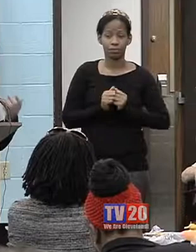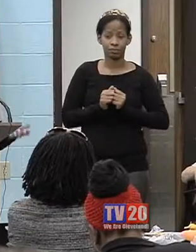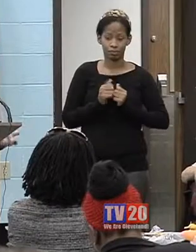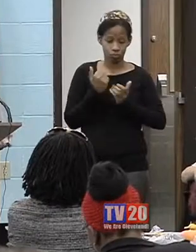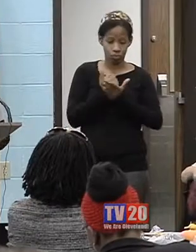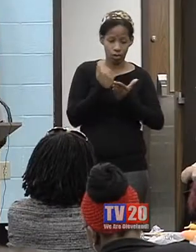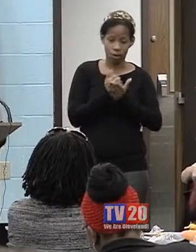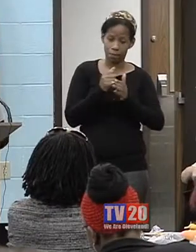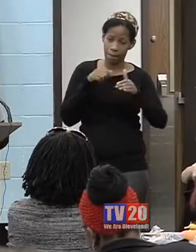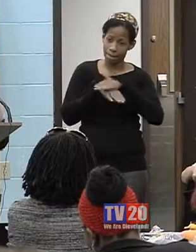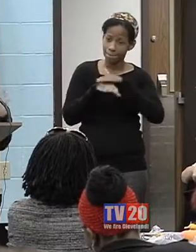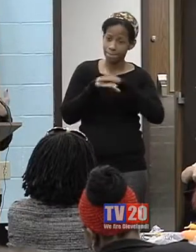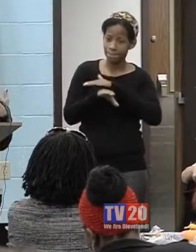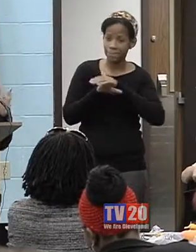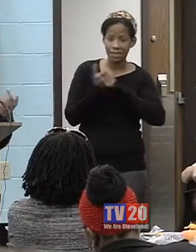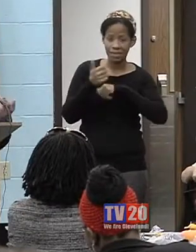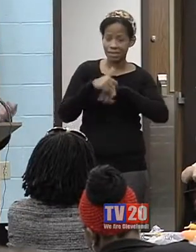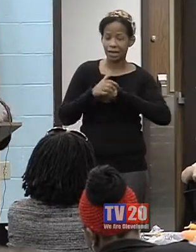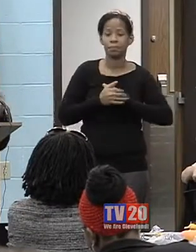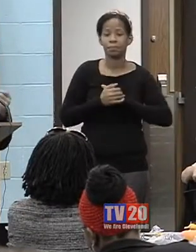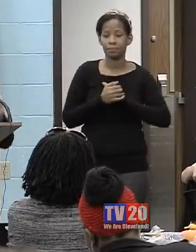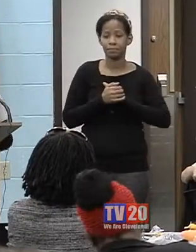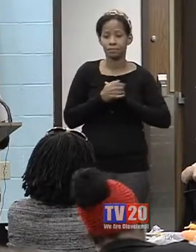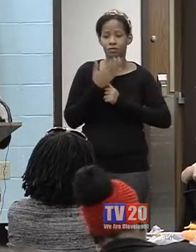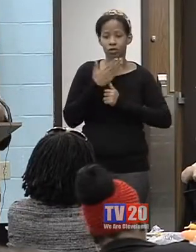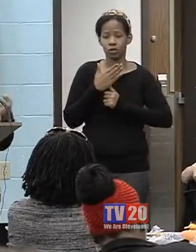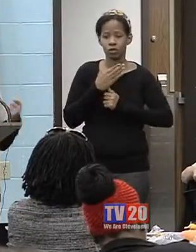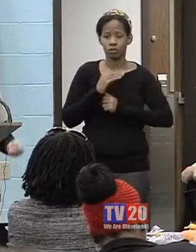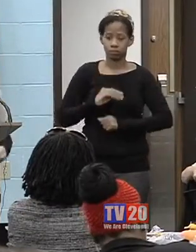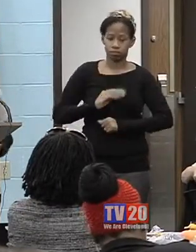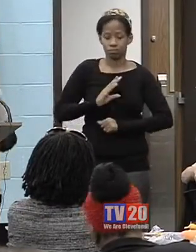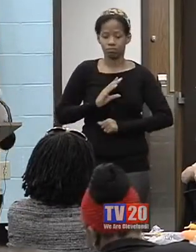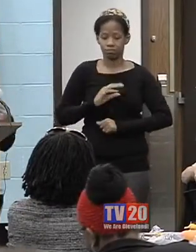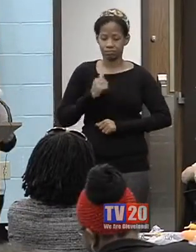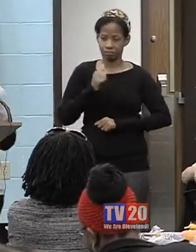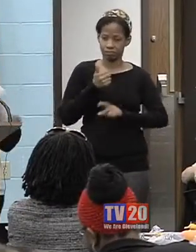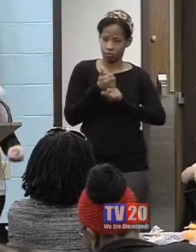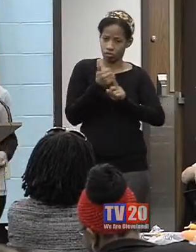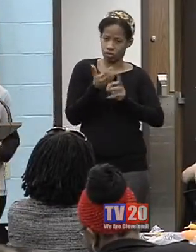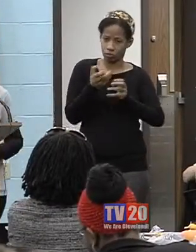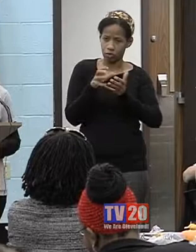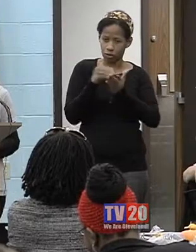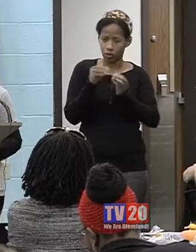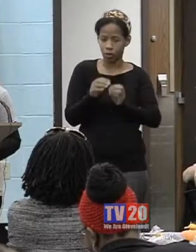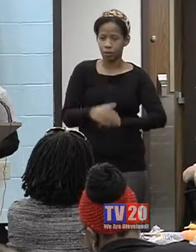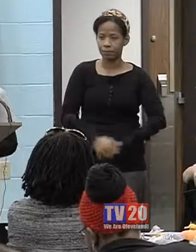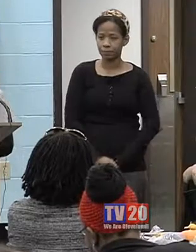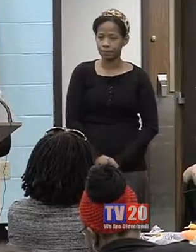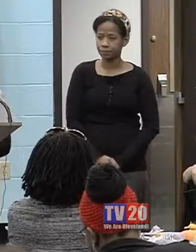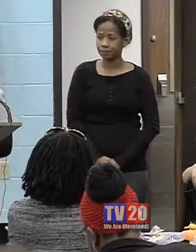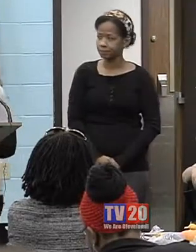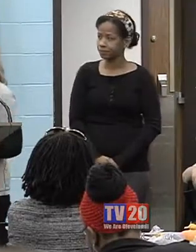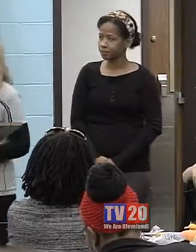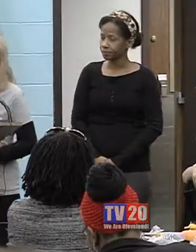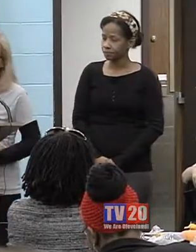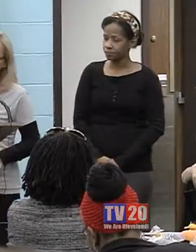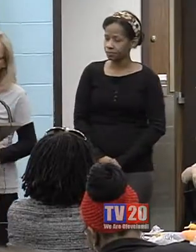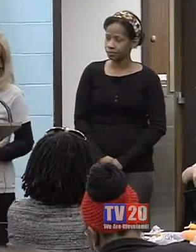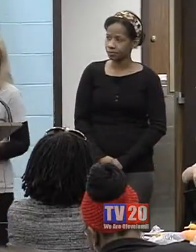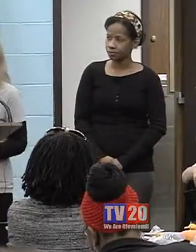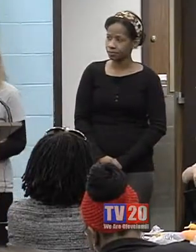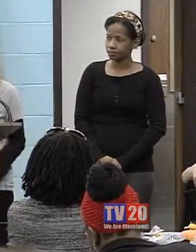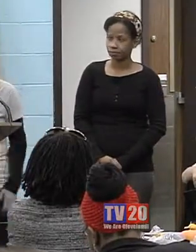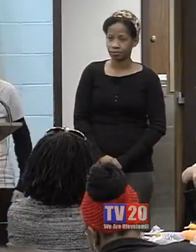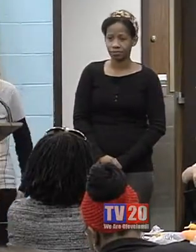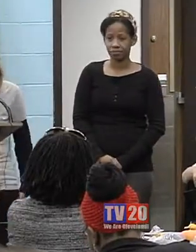to access them and just have the confidence in yourself to want to learn. There's so